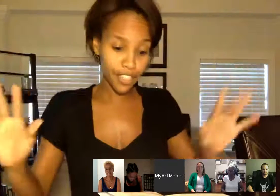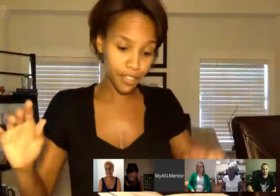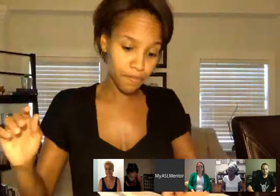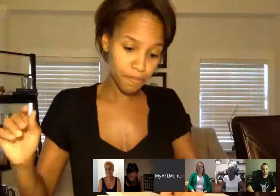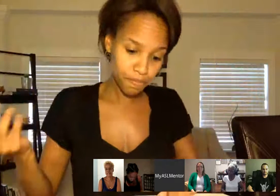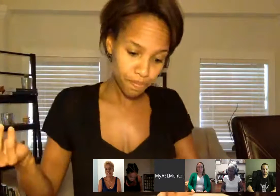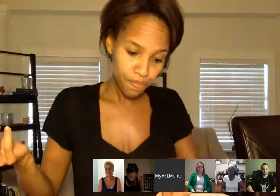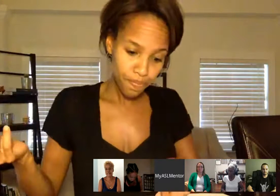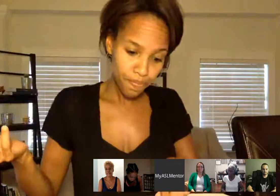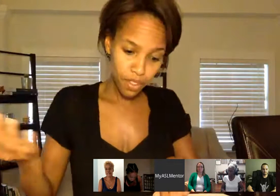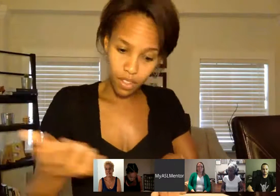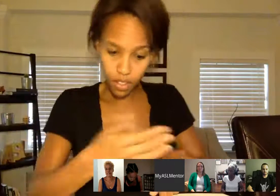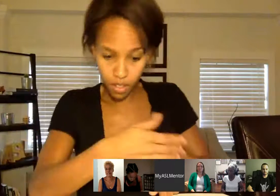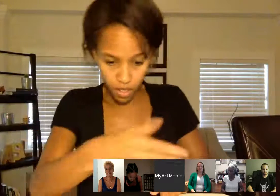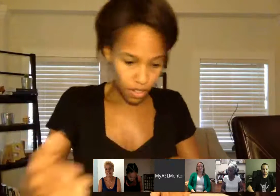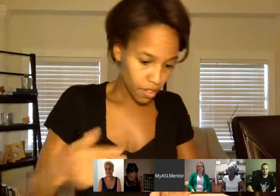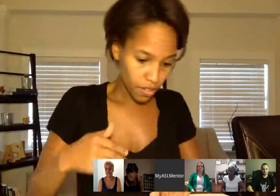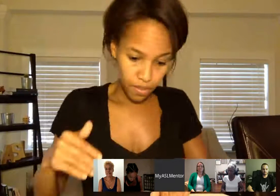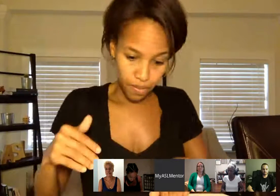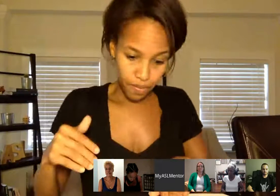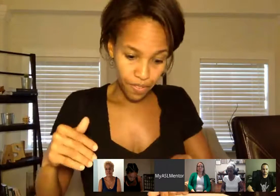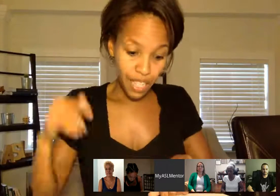to be clear.